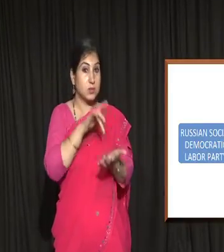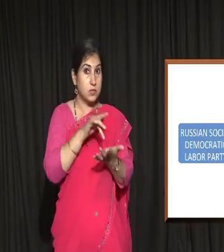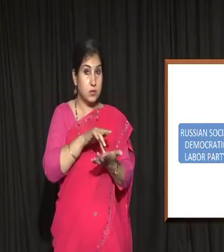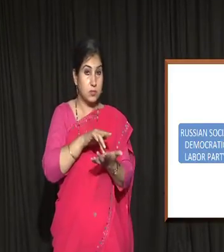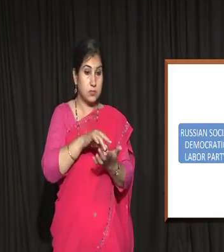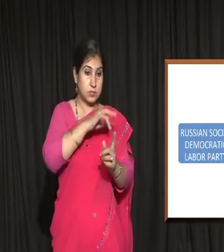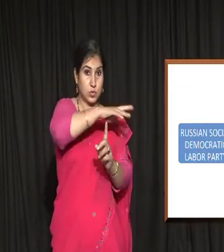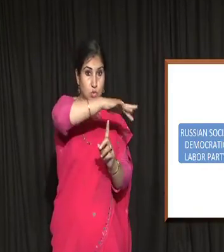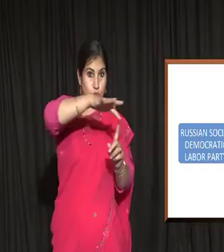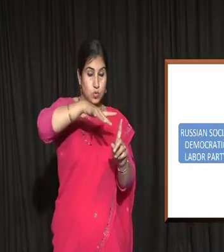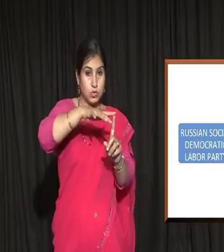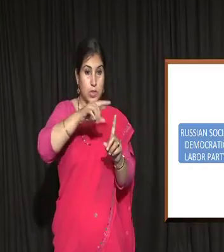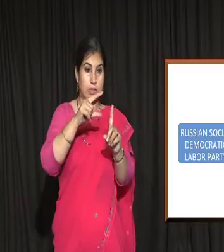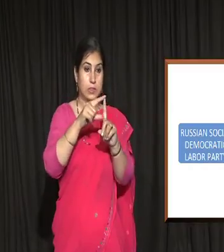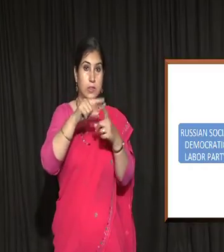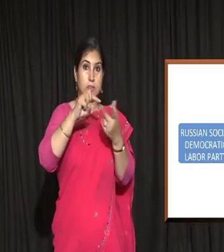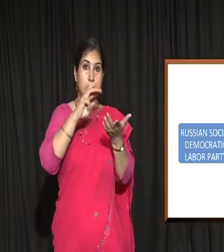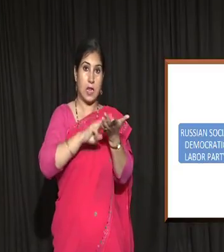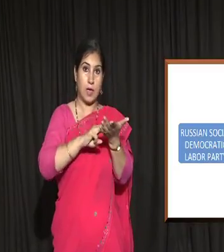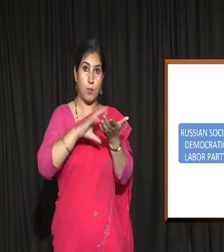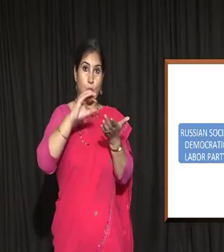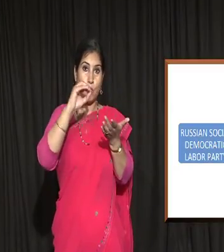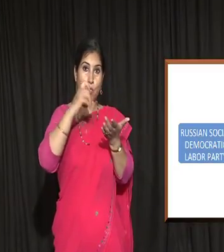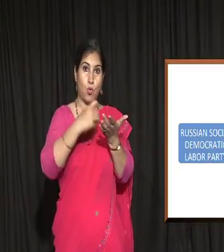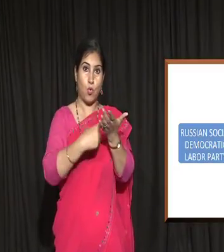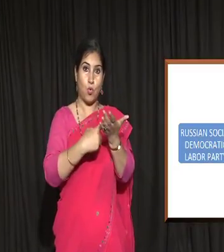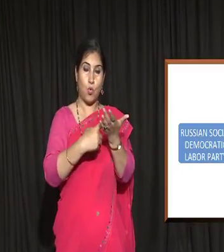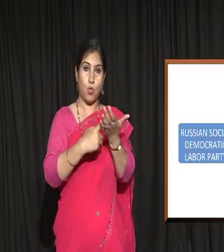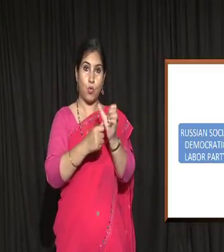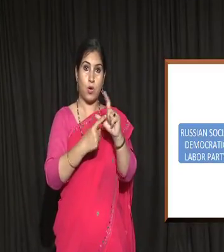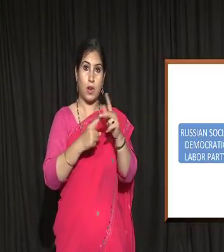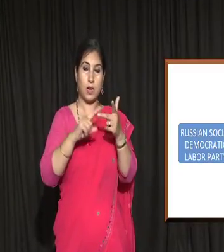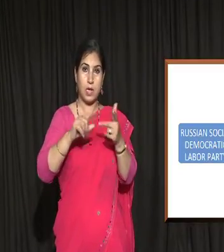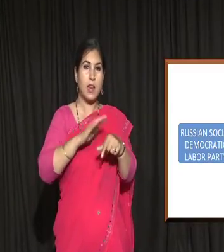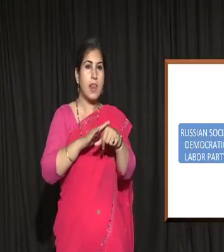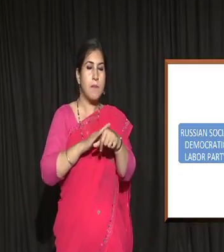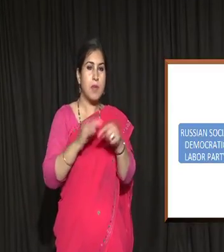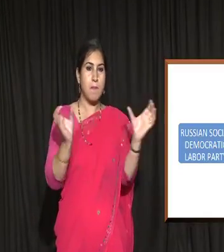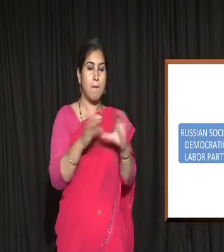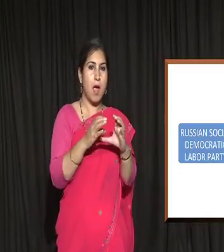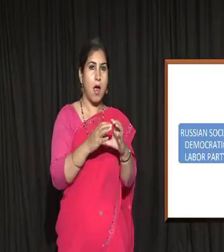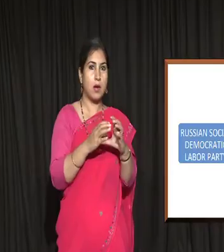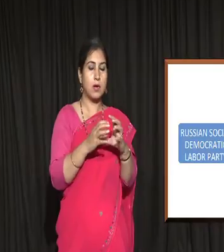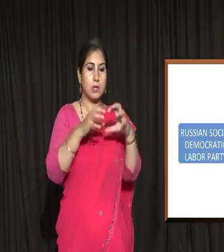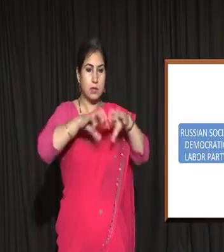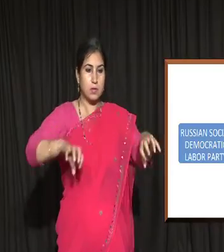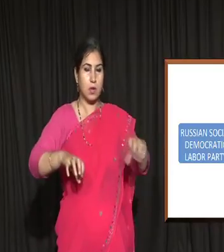Russian Social Democratic Labour Party was divided into two